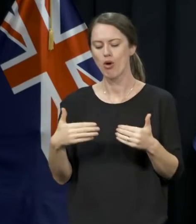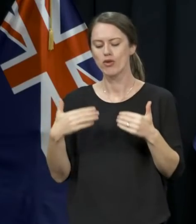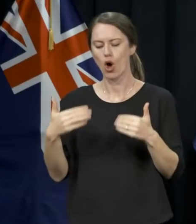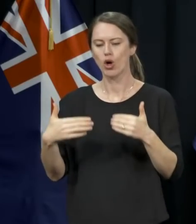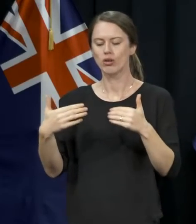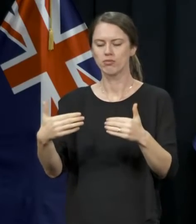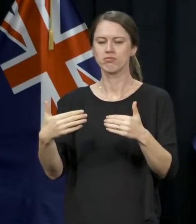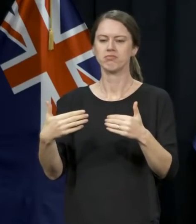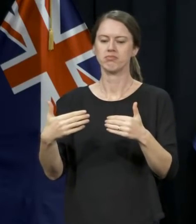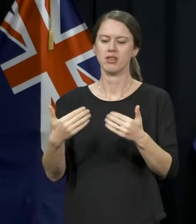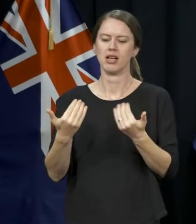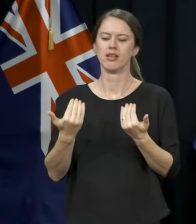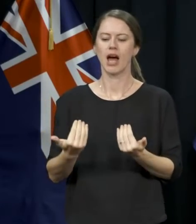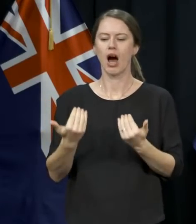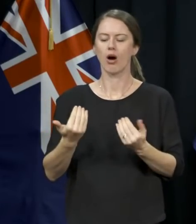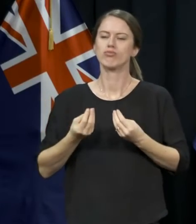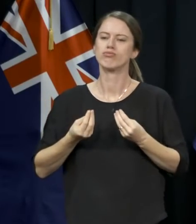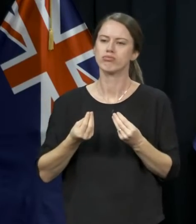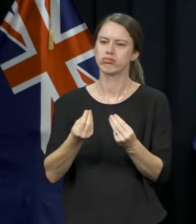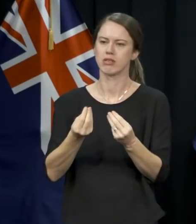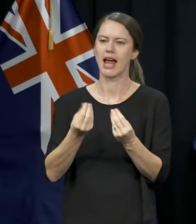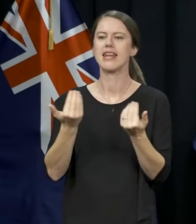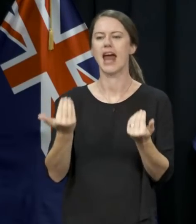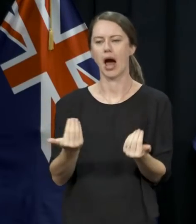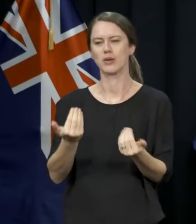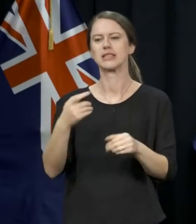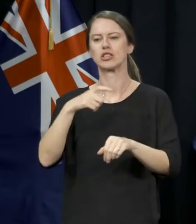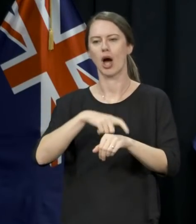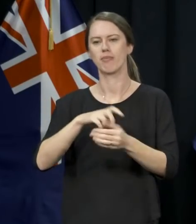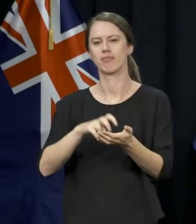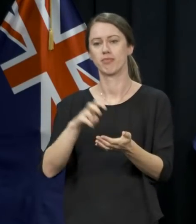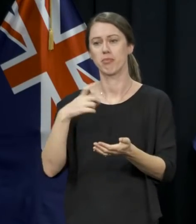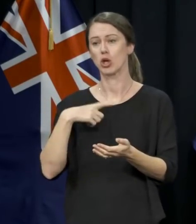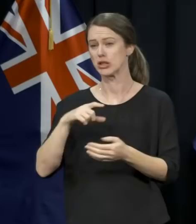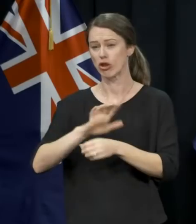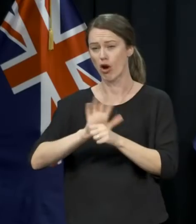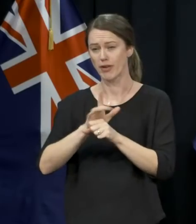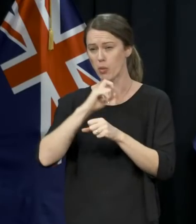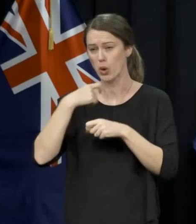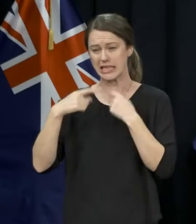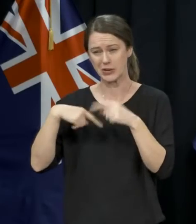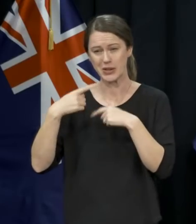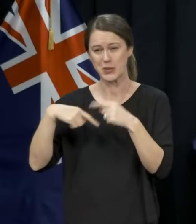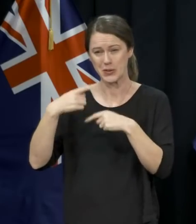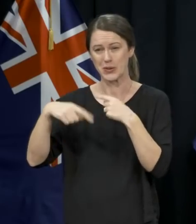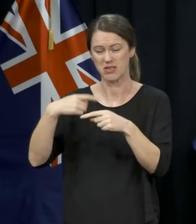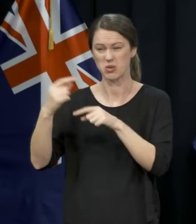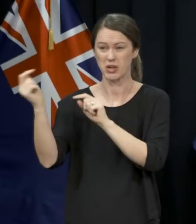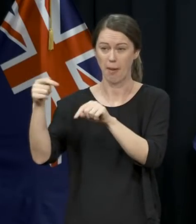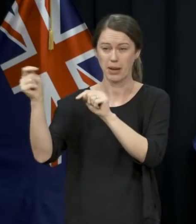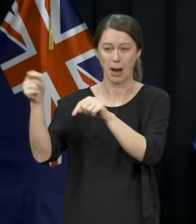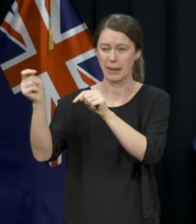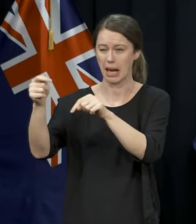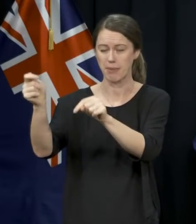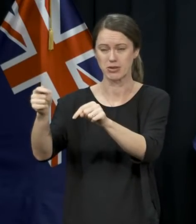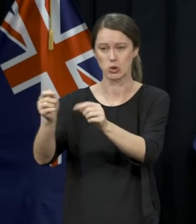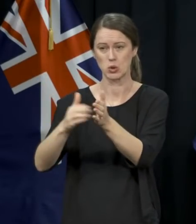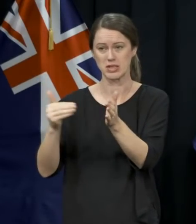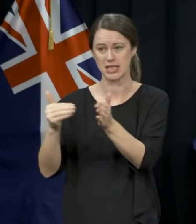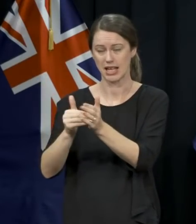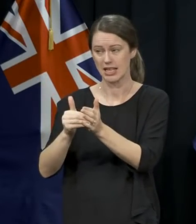are on a more stable footing now. I feel that now is the right time because COVID is going to continue to come in to our borders, to hit our